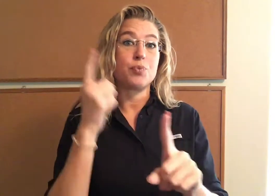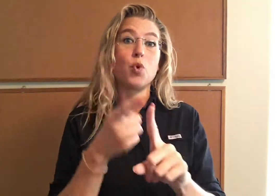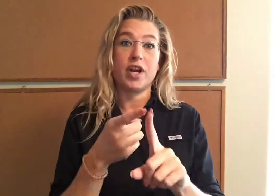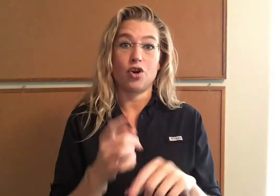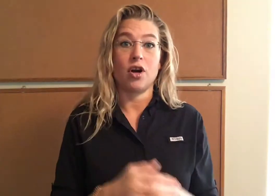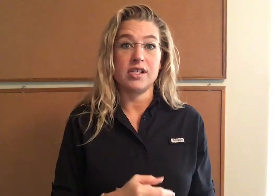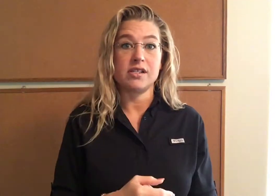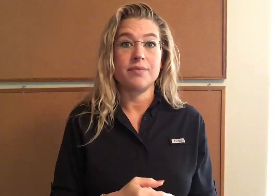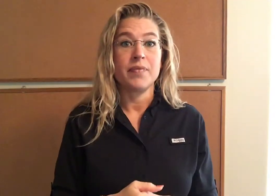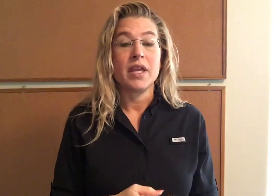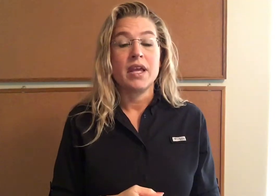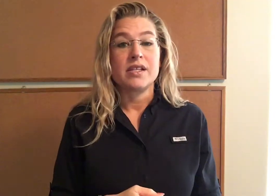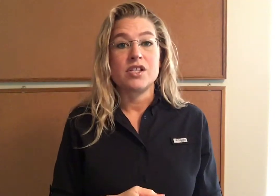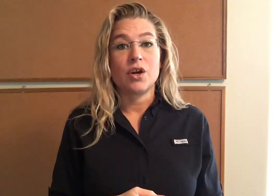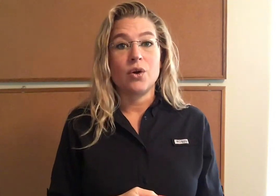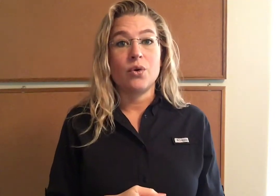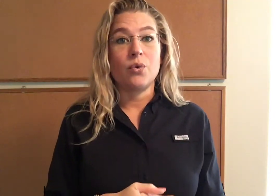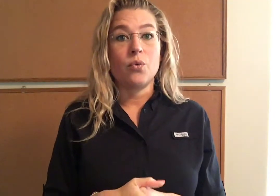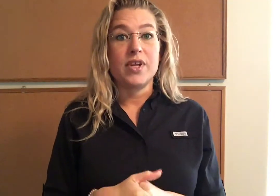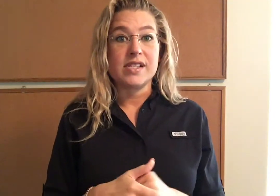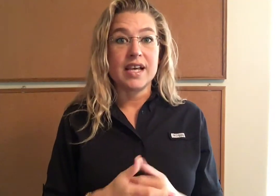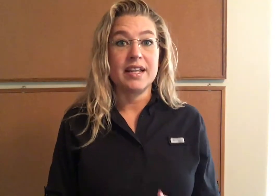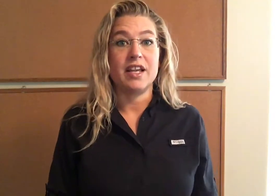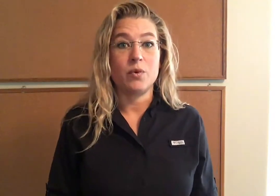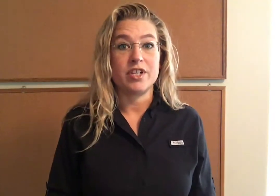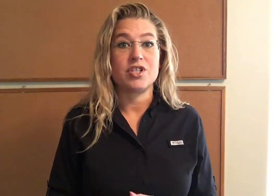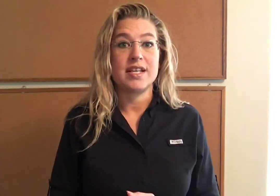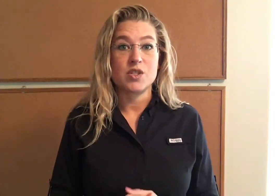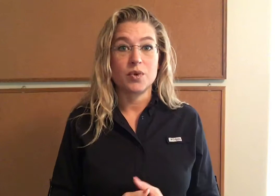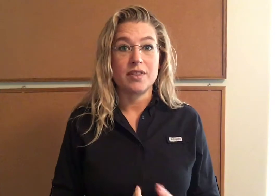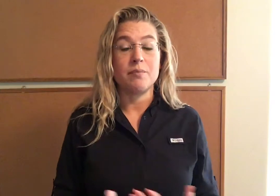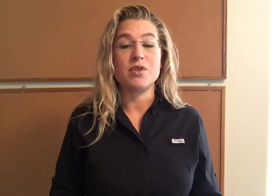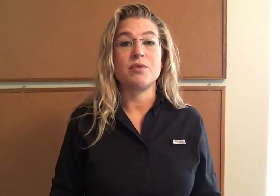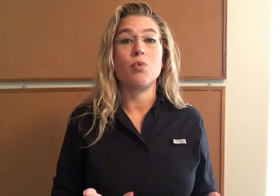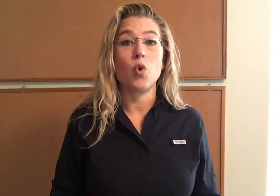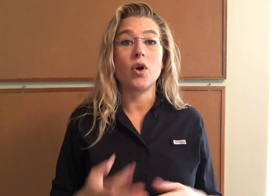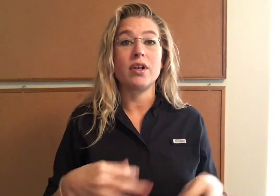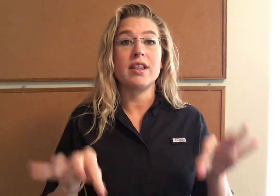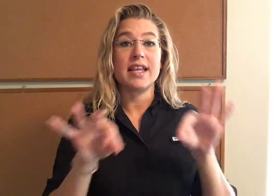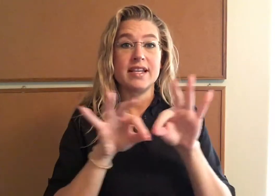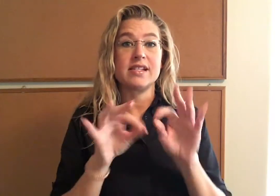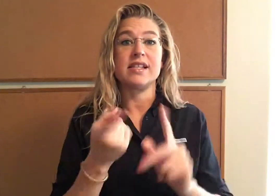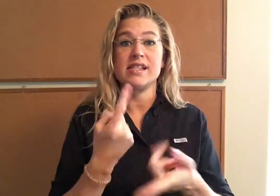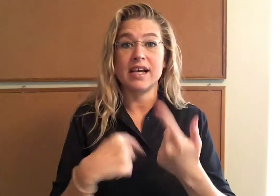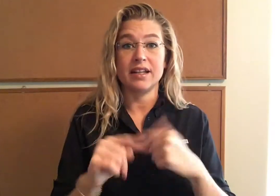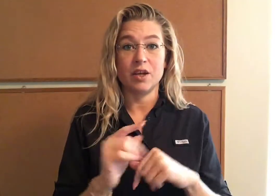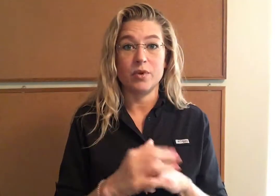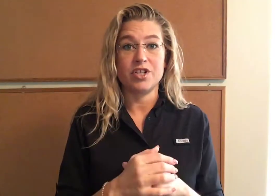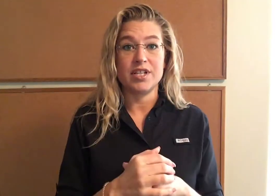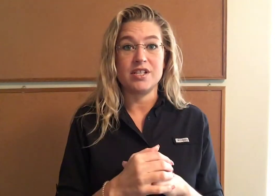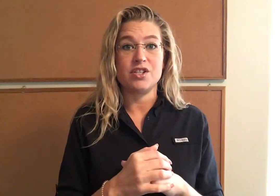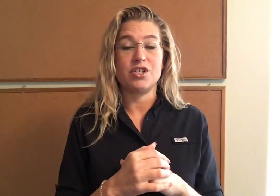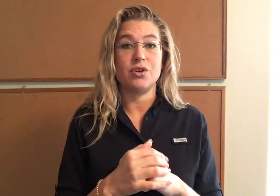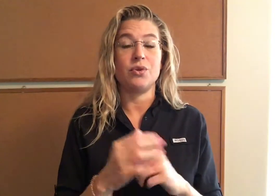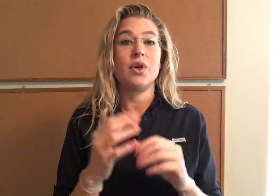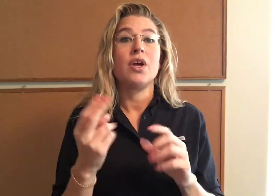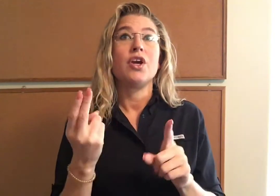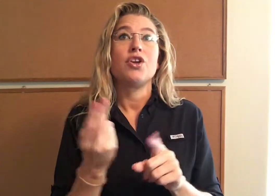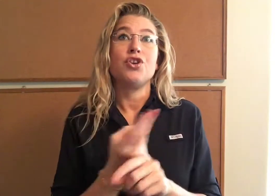point across. So with sign language, that's one of the most important things in sign language is to